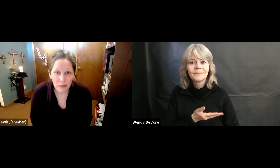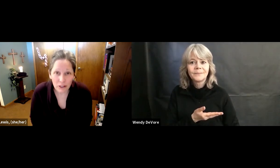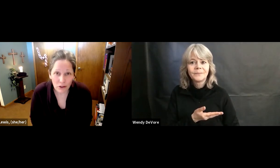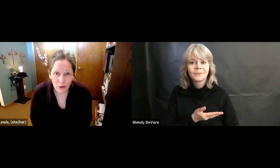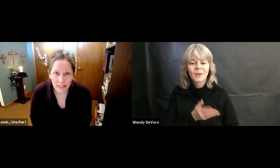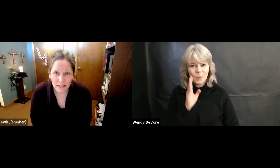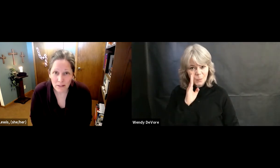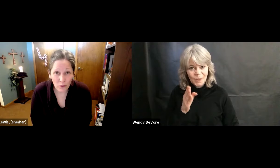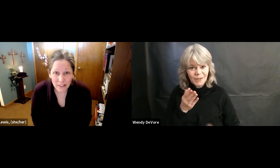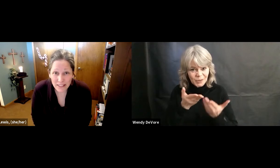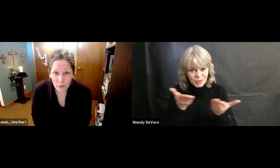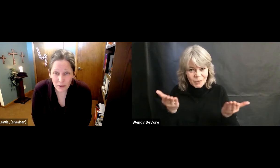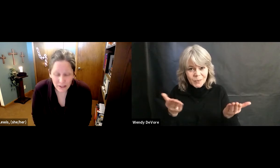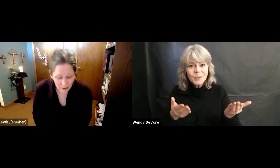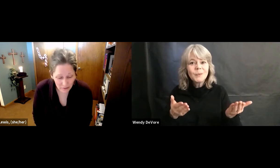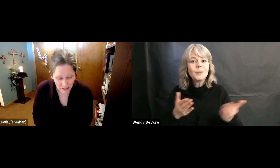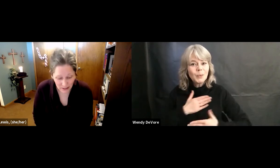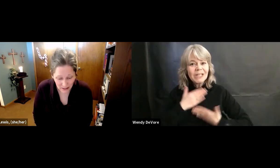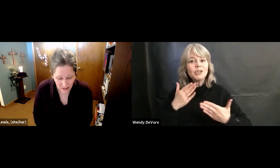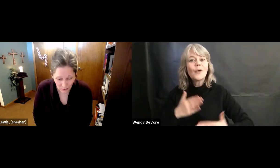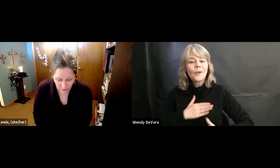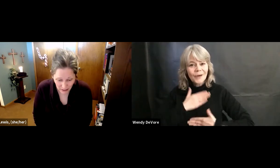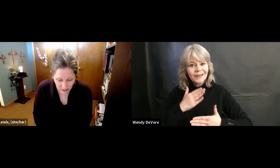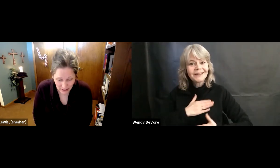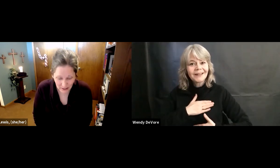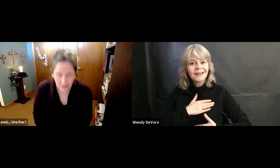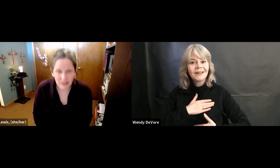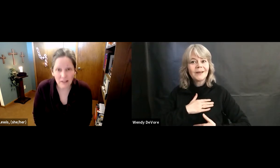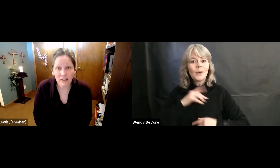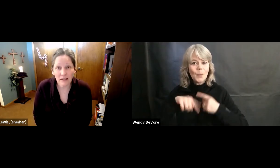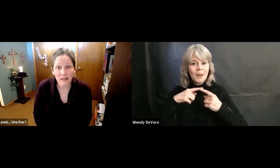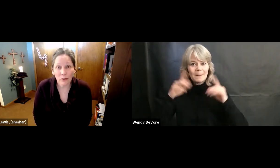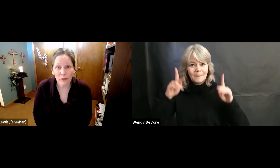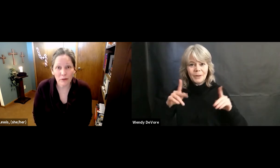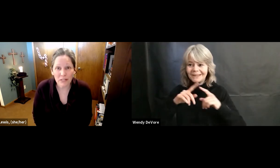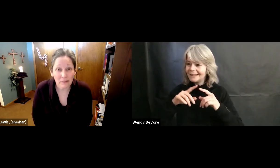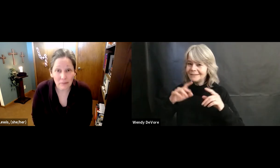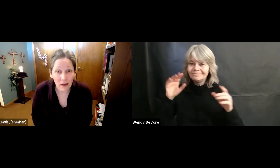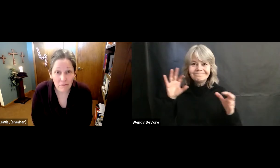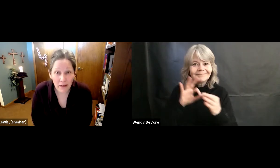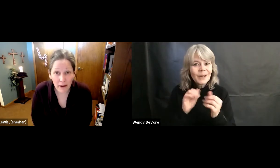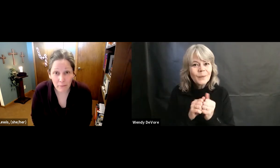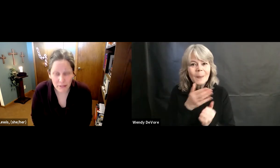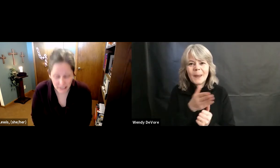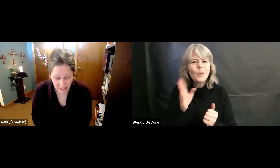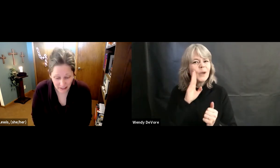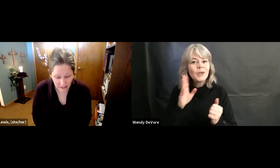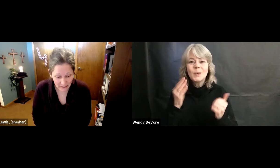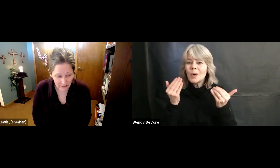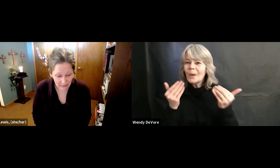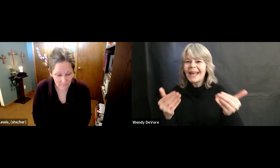Will you rejoice when someone comes into your midst? Will you just love that